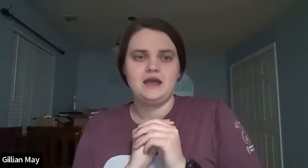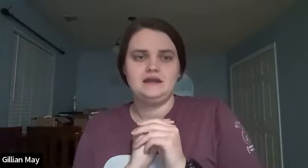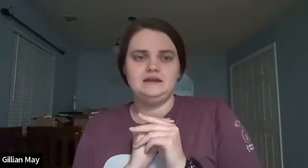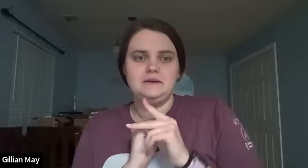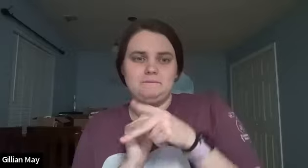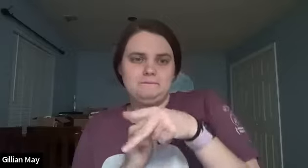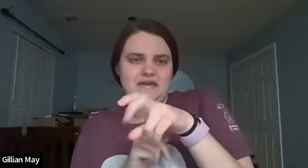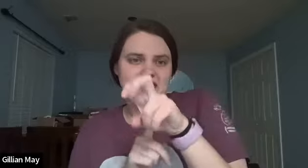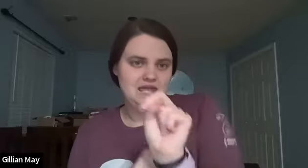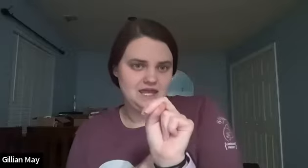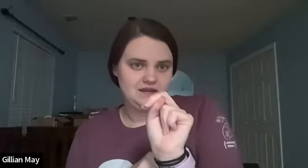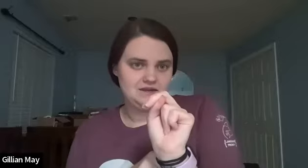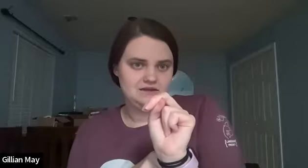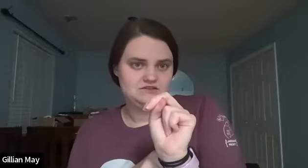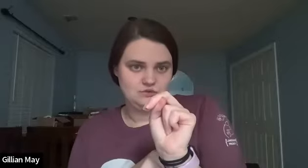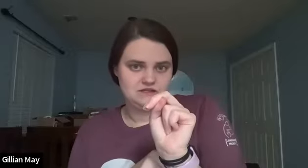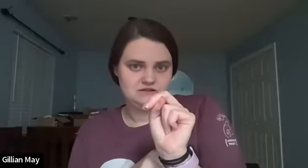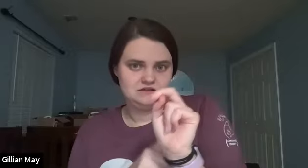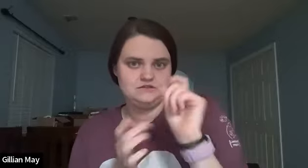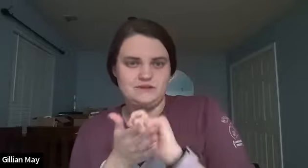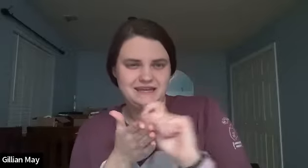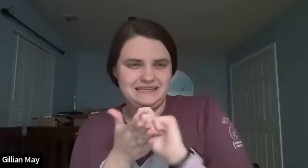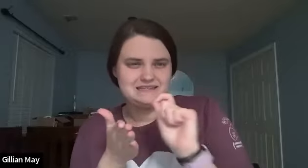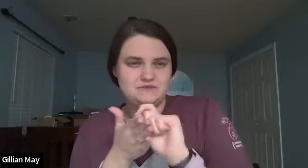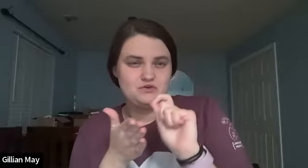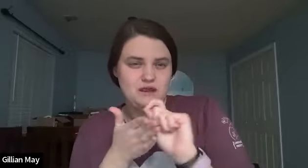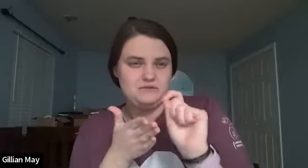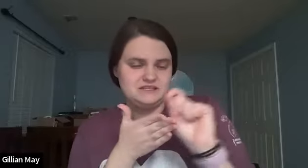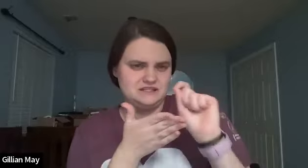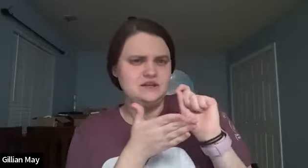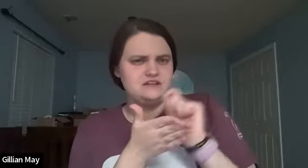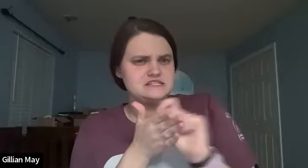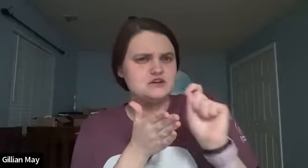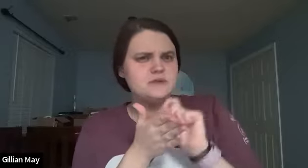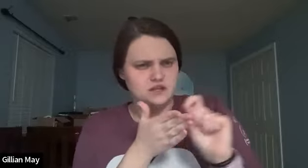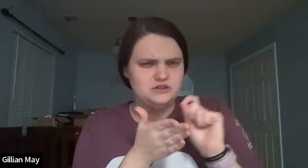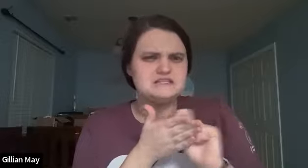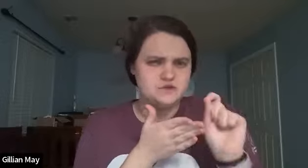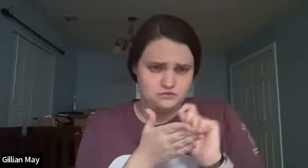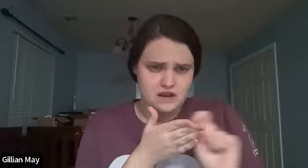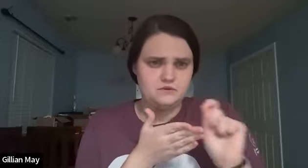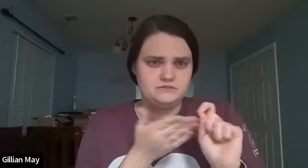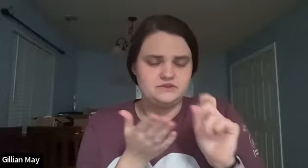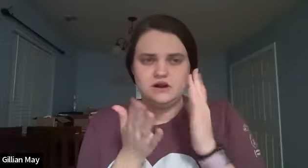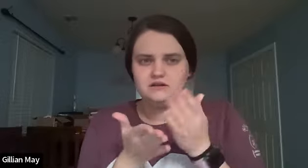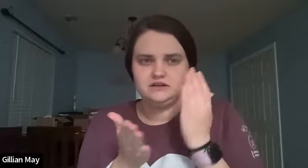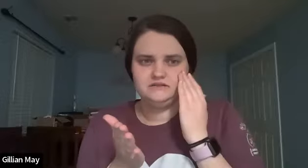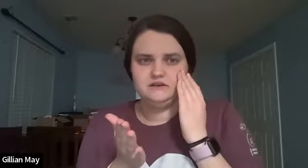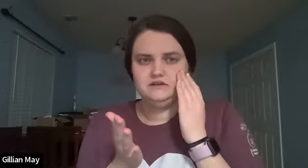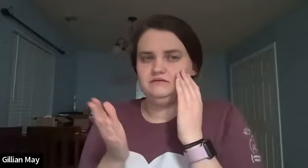add pen to it. So if you're like, I need something to write, because they're going to be like, oh, you need something to write with, but they're not going to